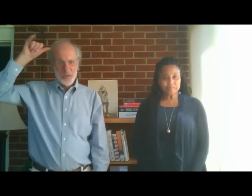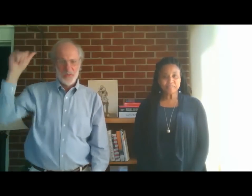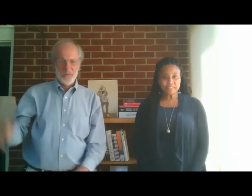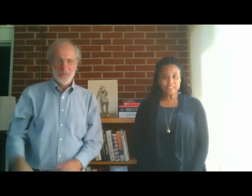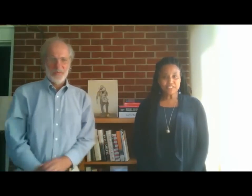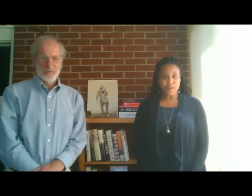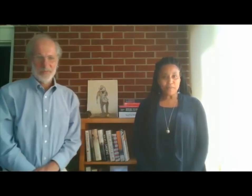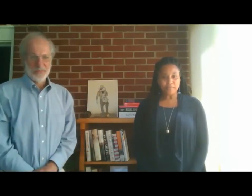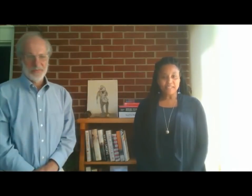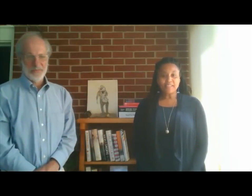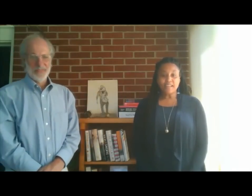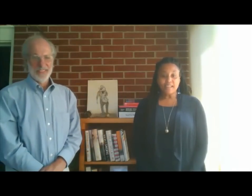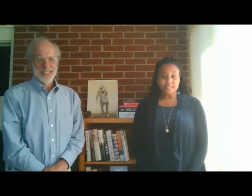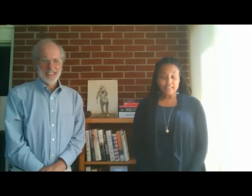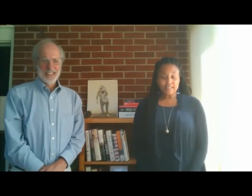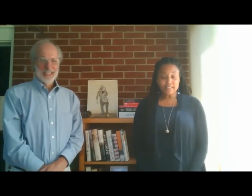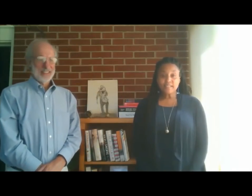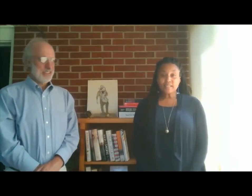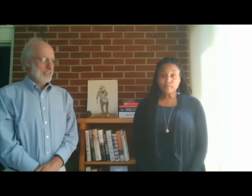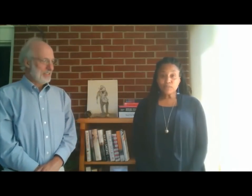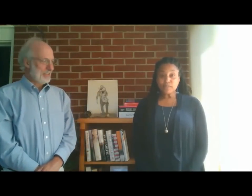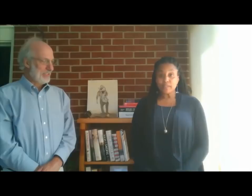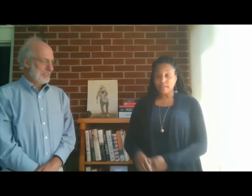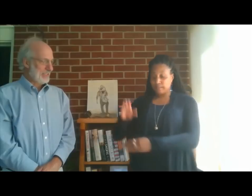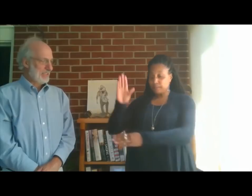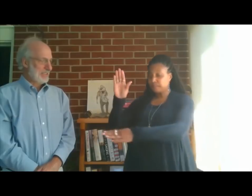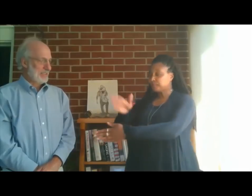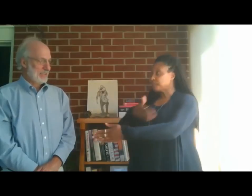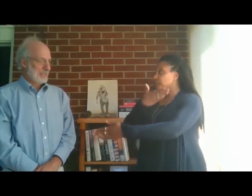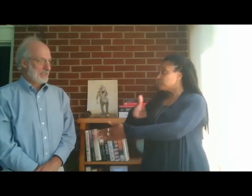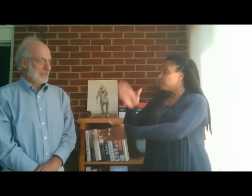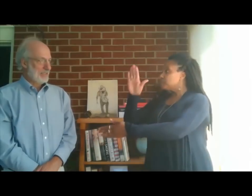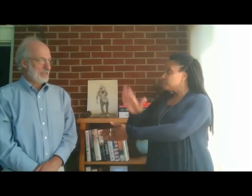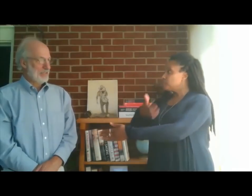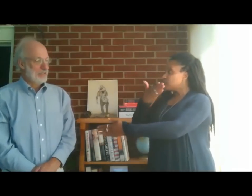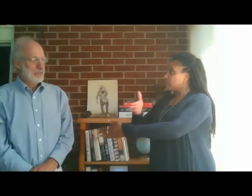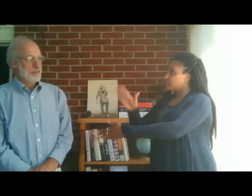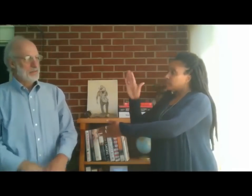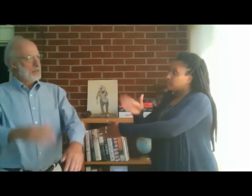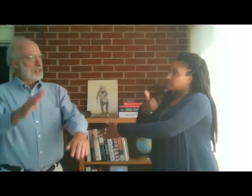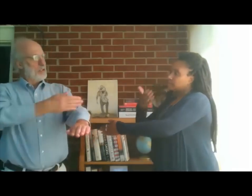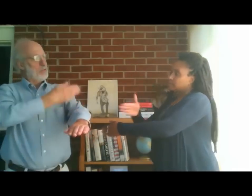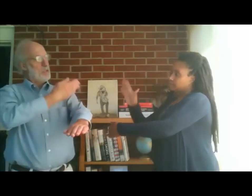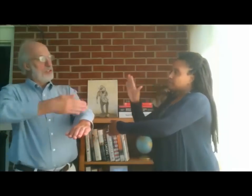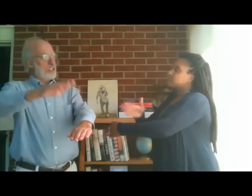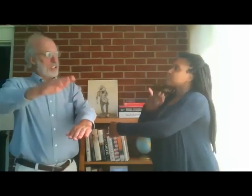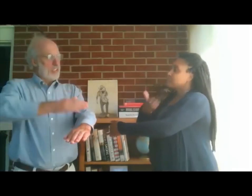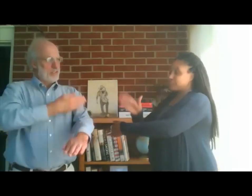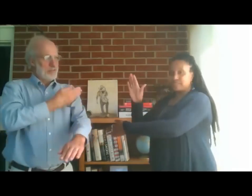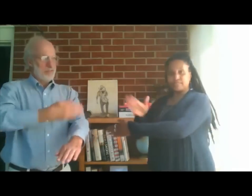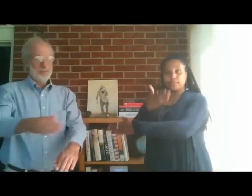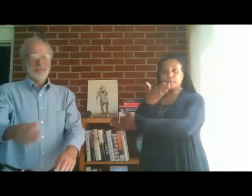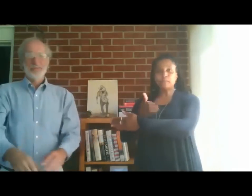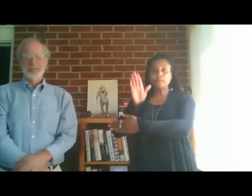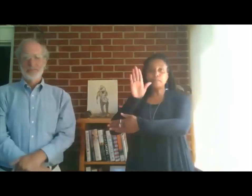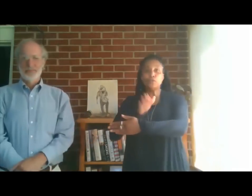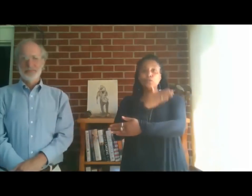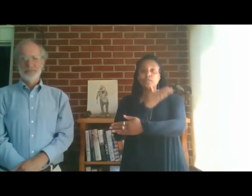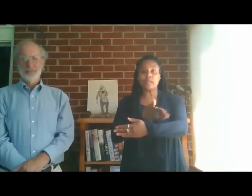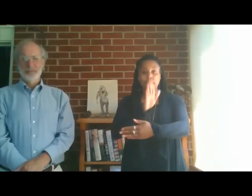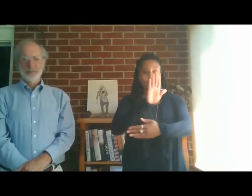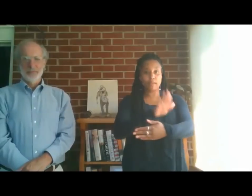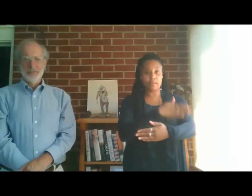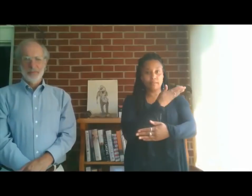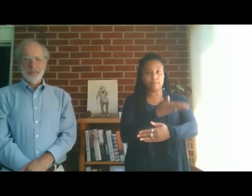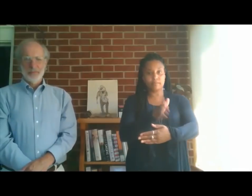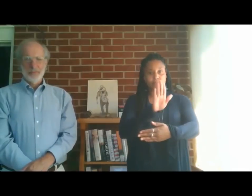Cow. Good job. And next is music. Music. Music. Good.